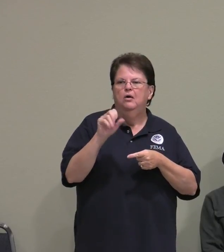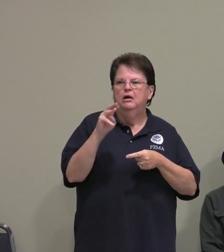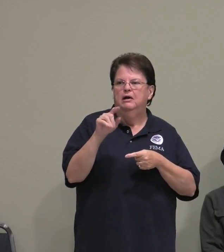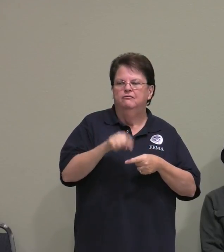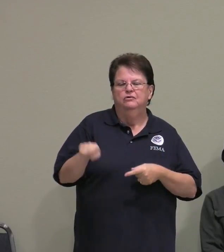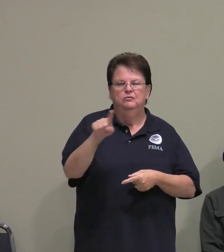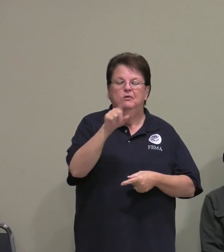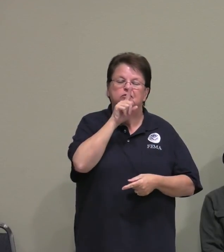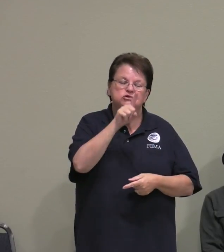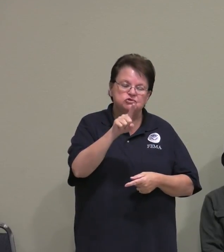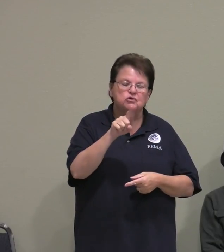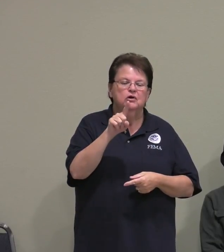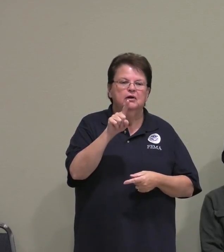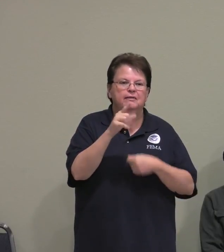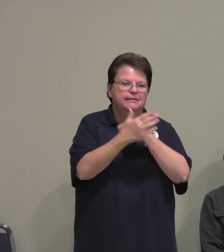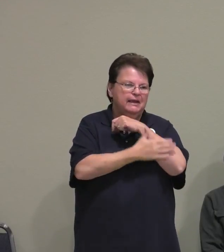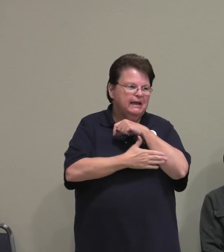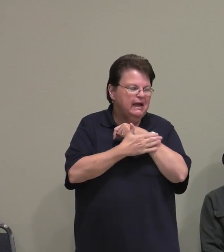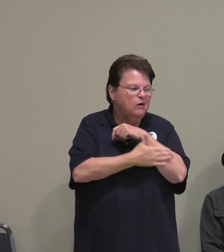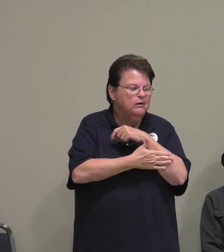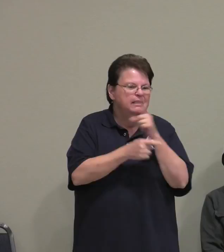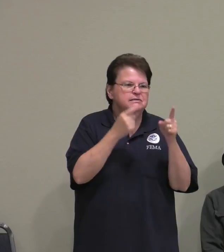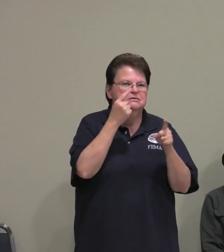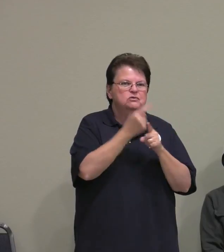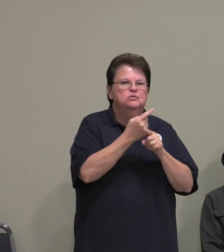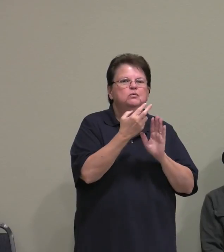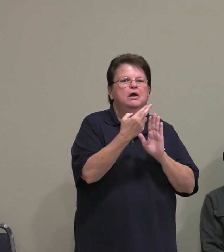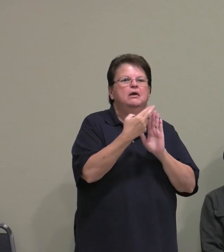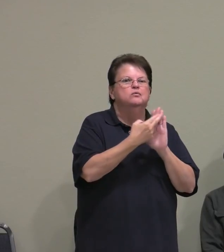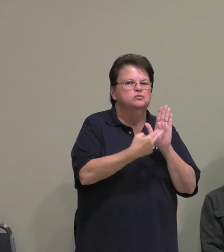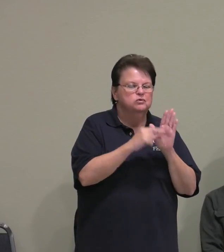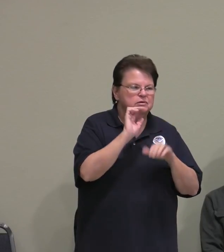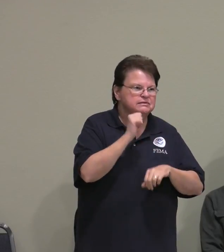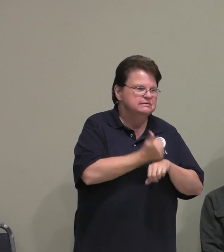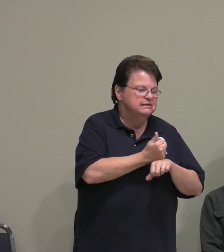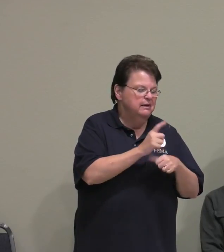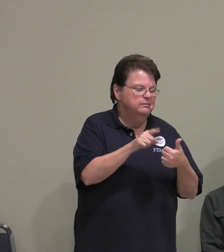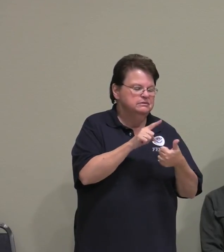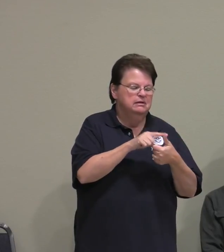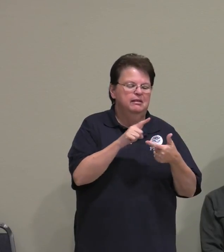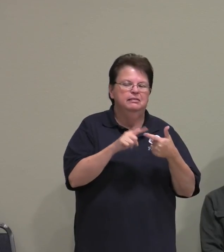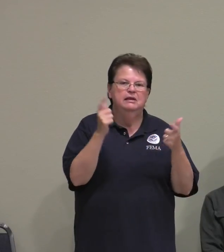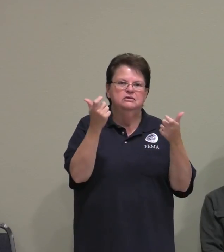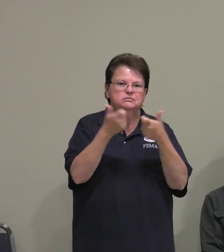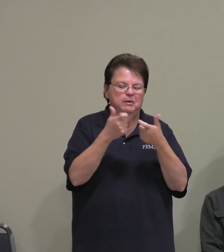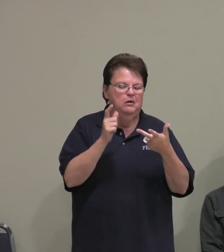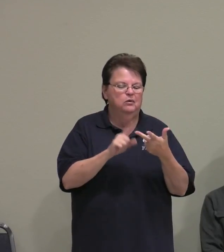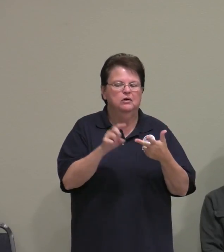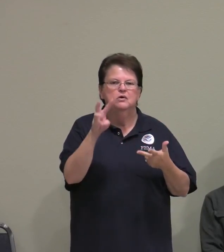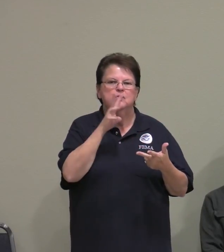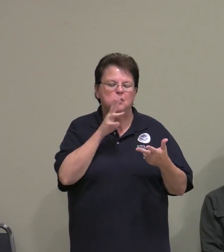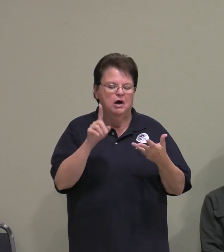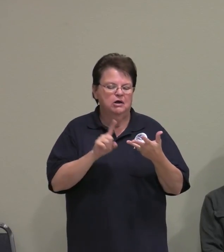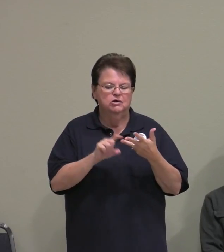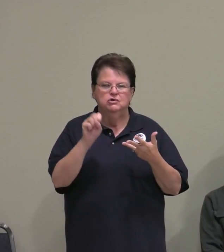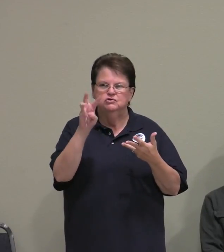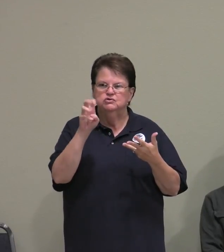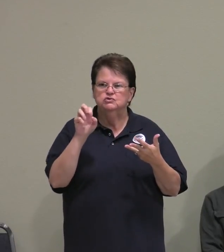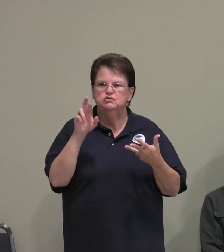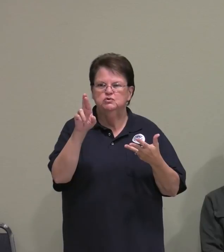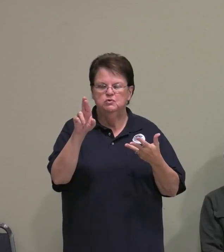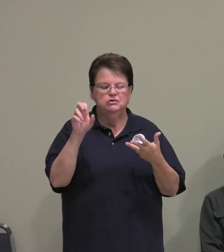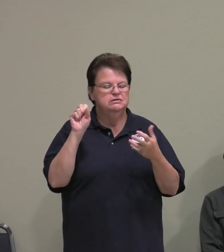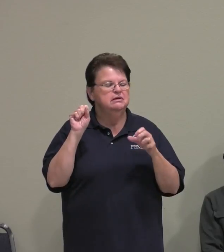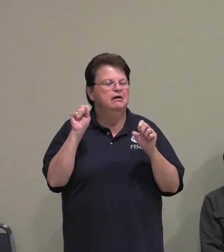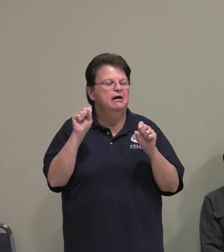county local governments have the right ordinances in place. We have to ensure that there is power, water, sewage available to